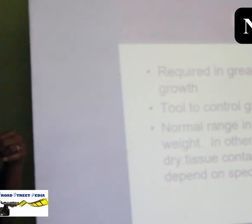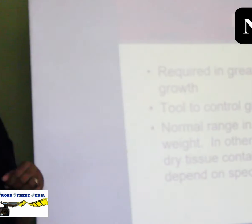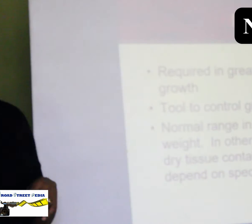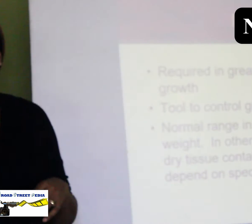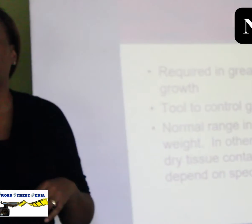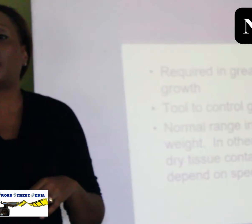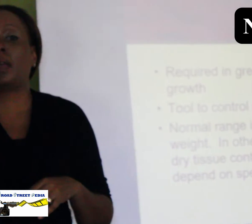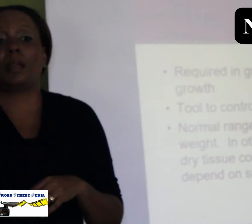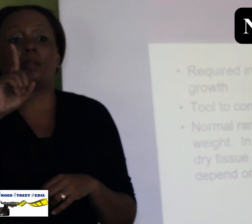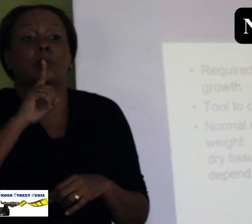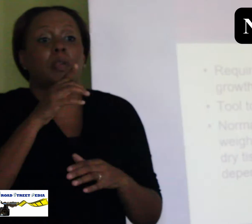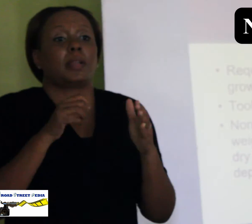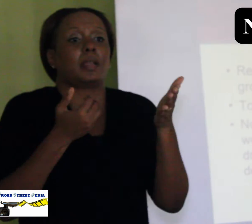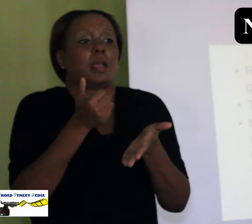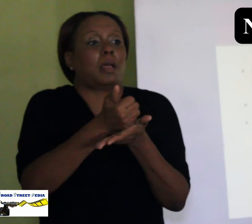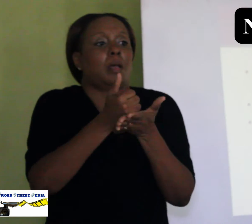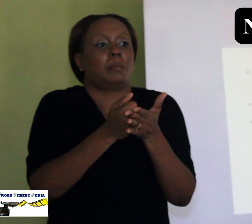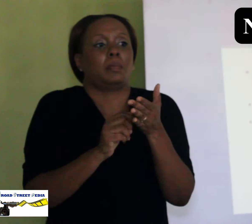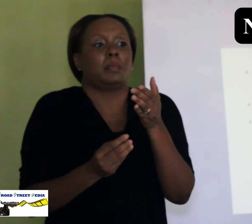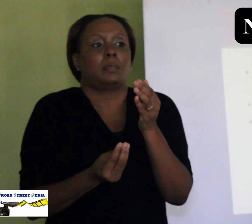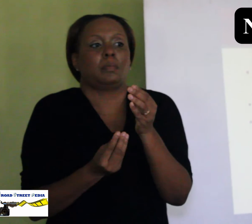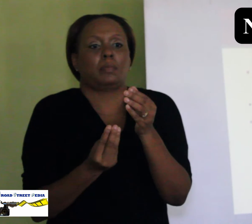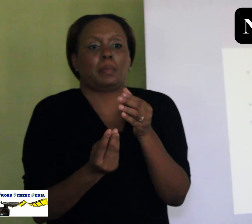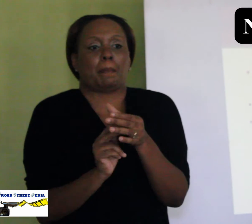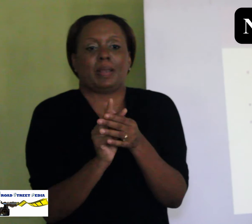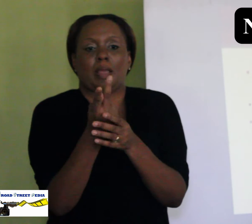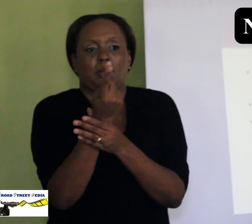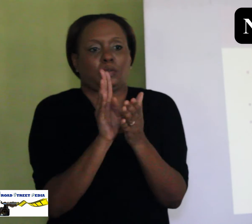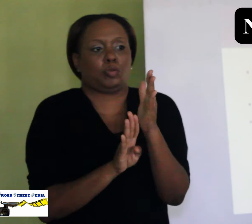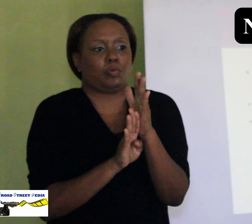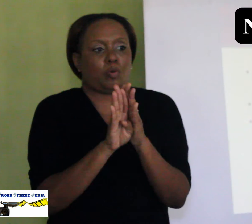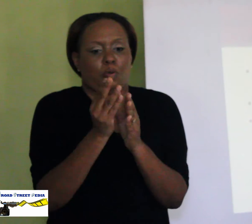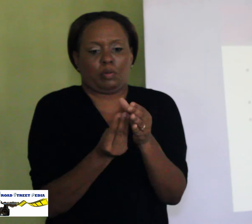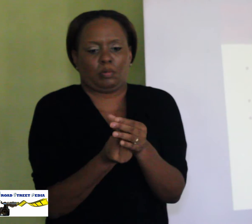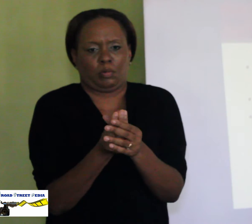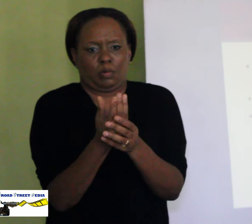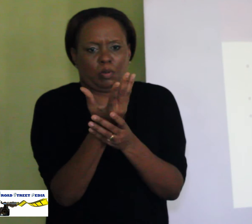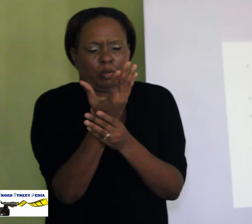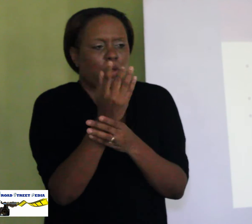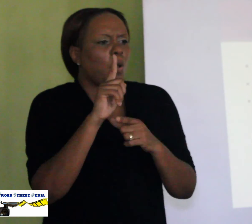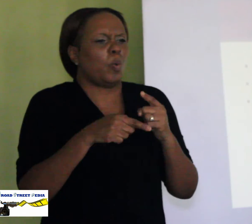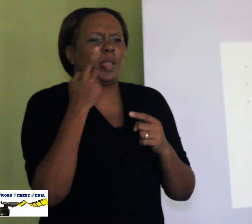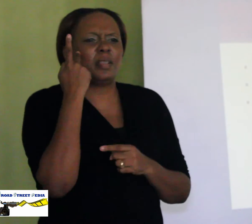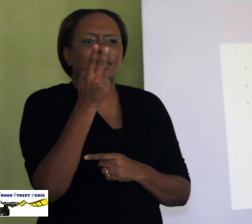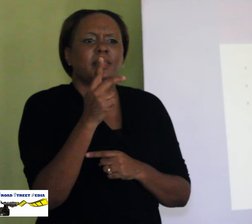growth. And when you see the P,